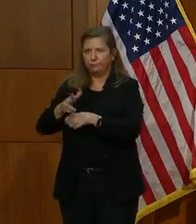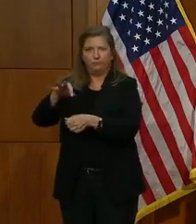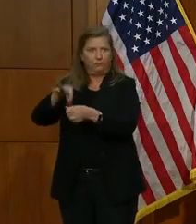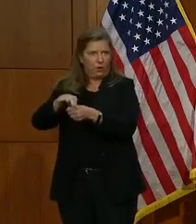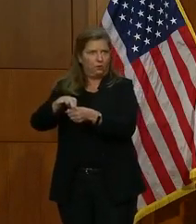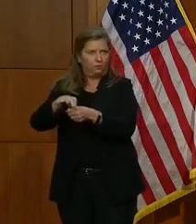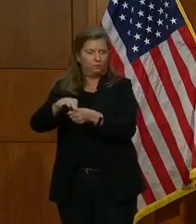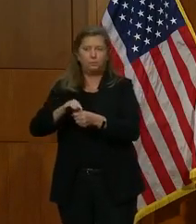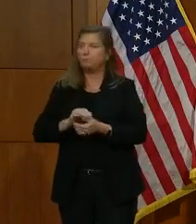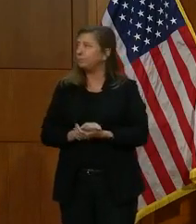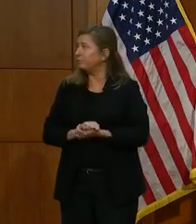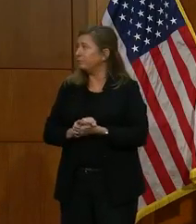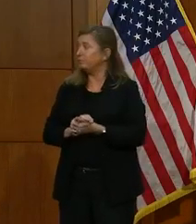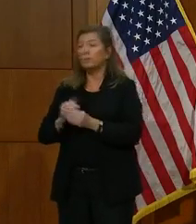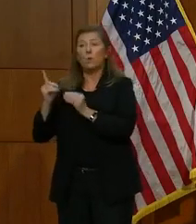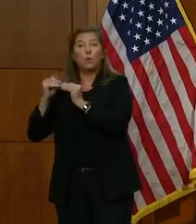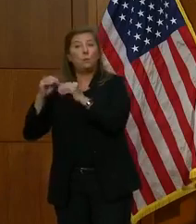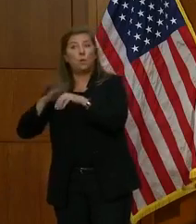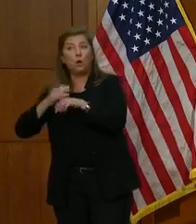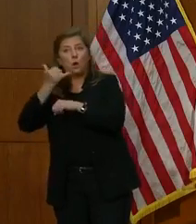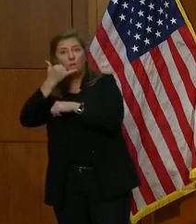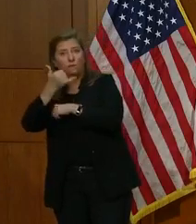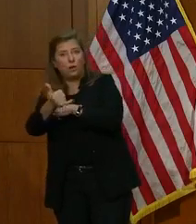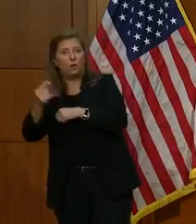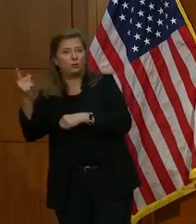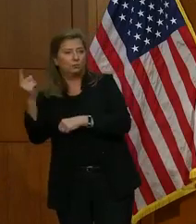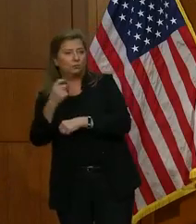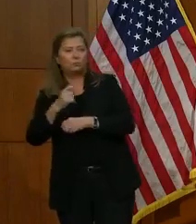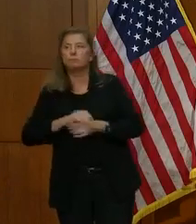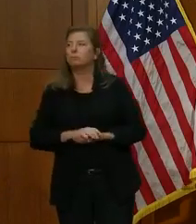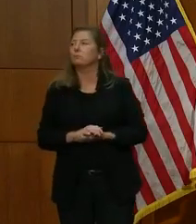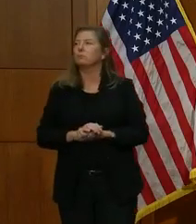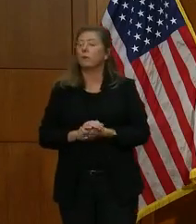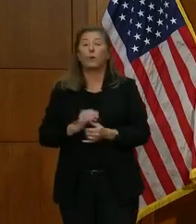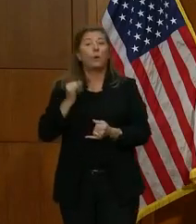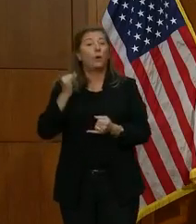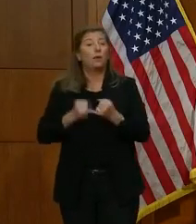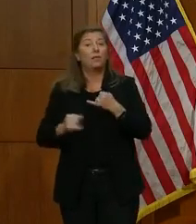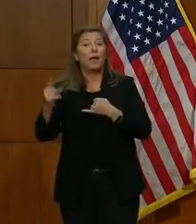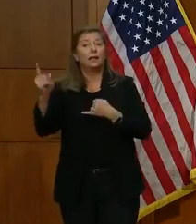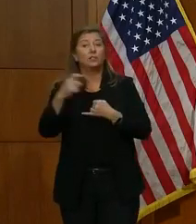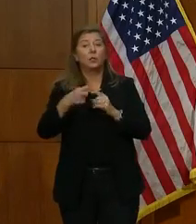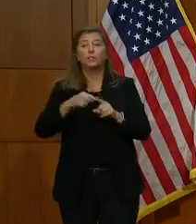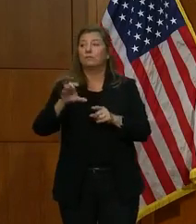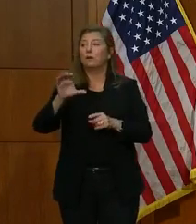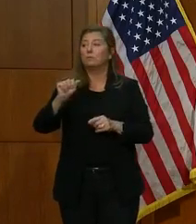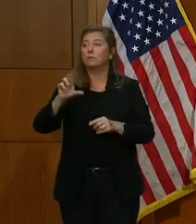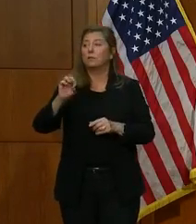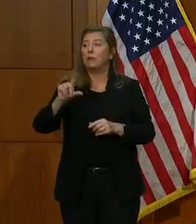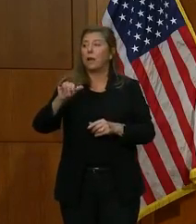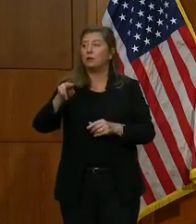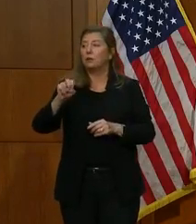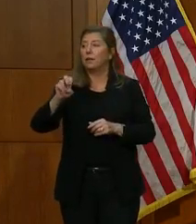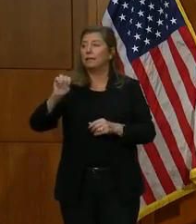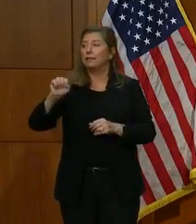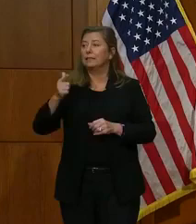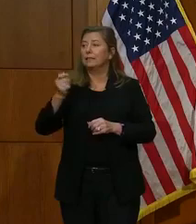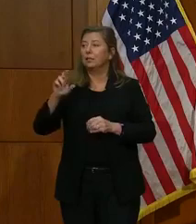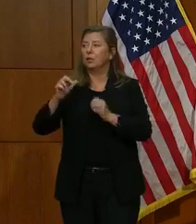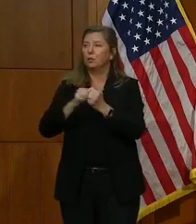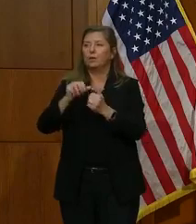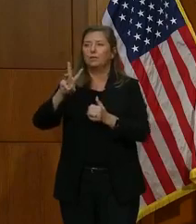ballot. One more on the ballot. So the last question will be from Caroline Eaker with